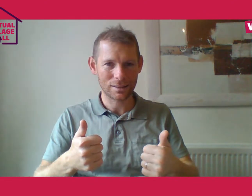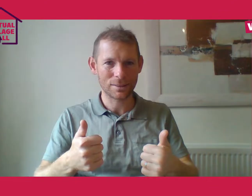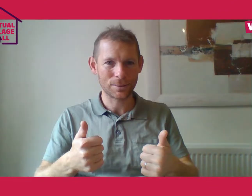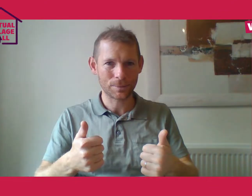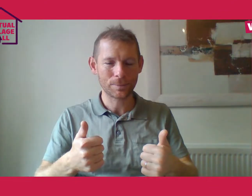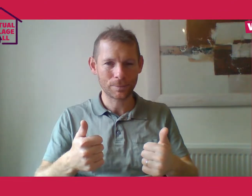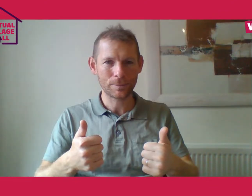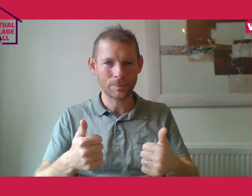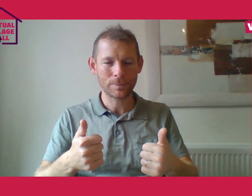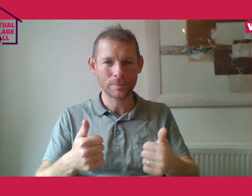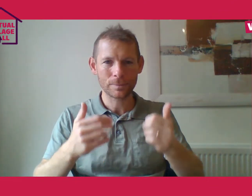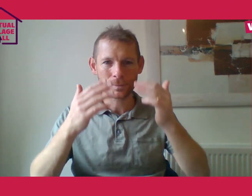Mental health.